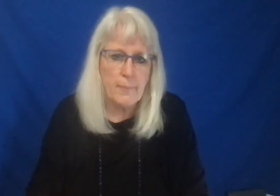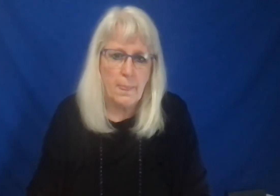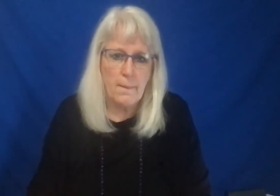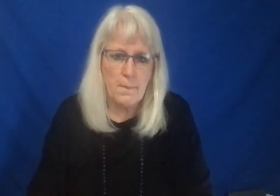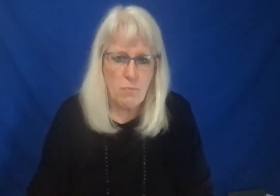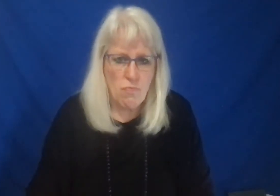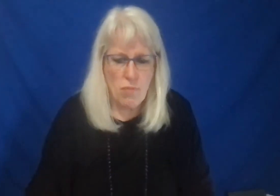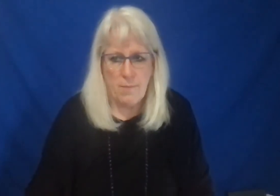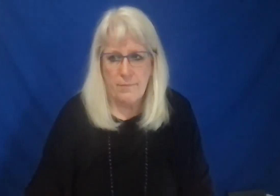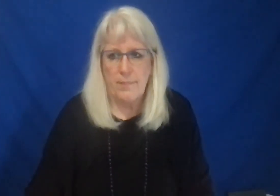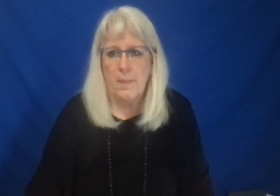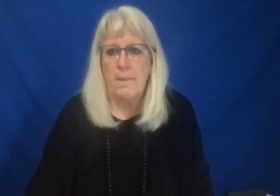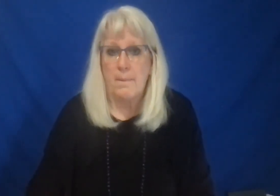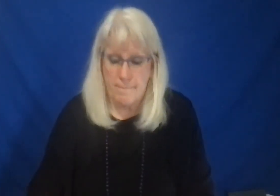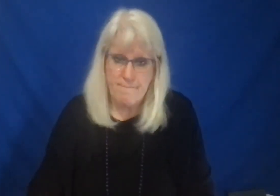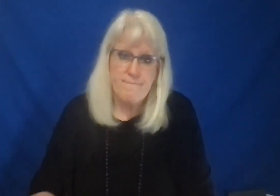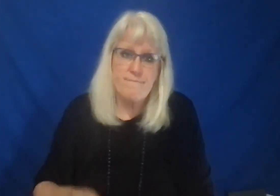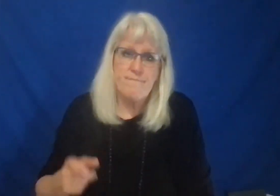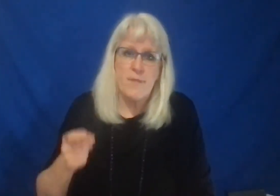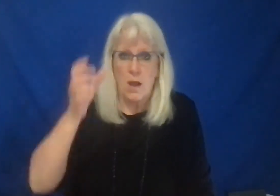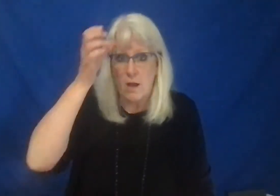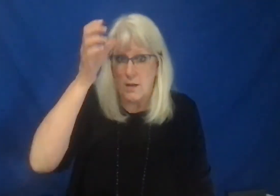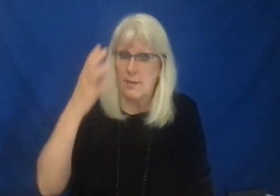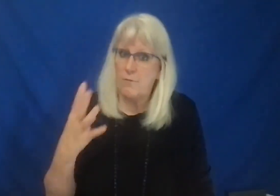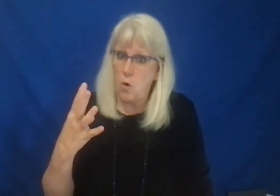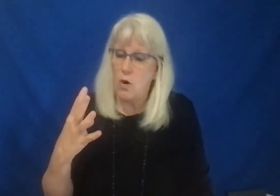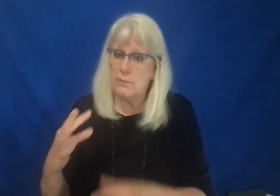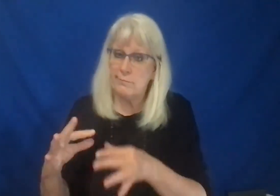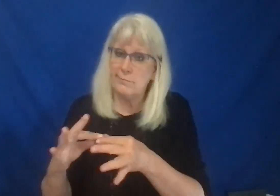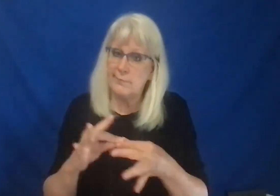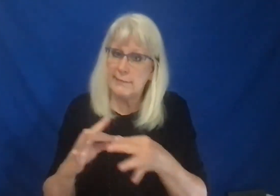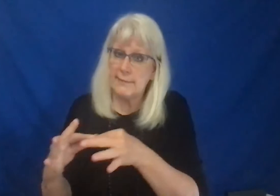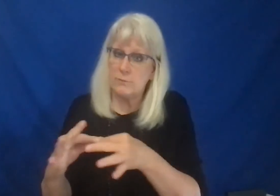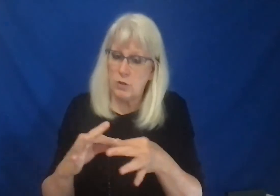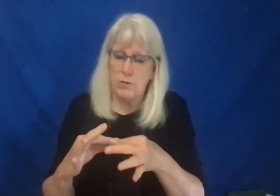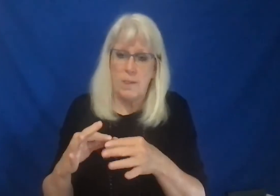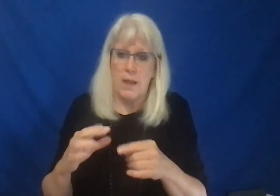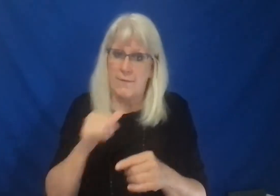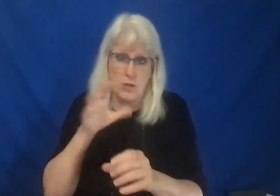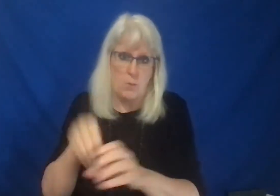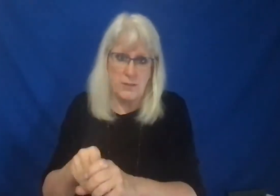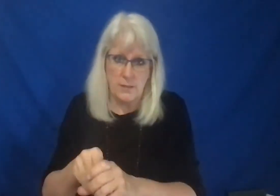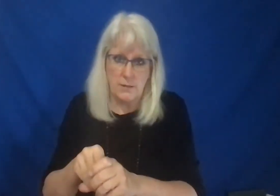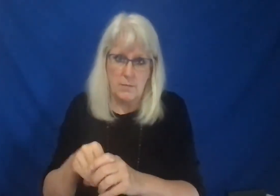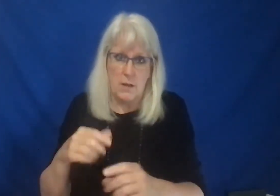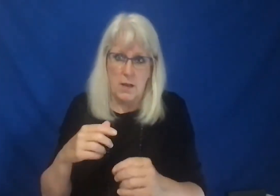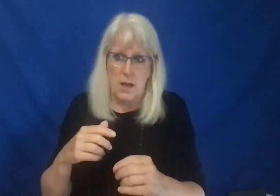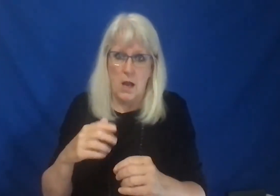you know, this resonates with concept 4, because if I don't participate, then I'm either less than or more than. And if I don't speak